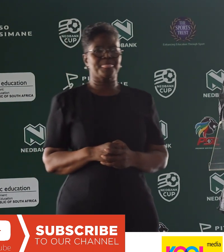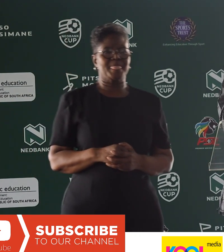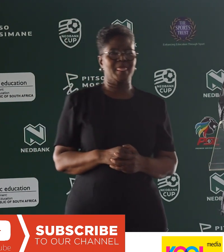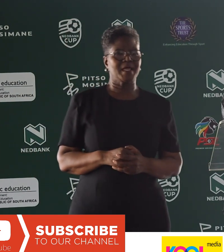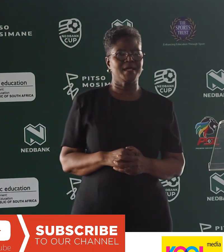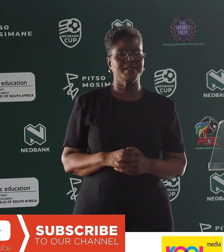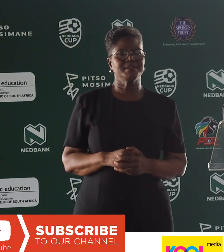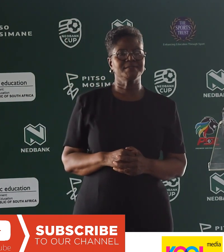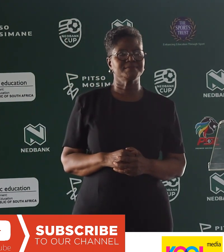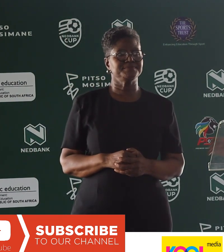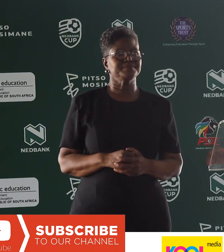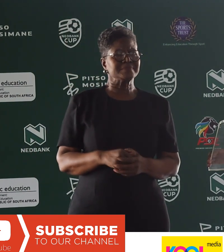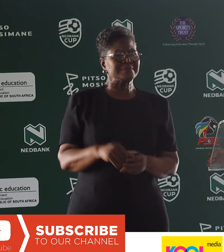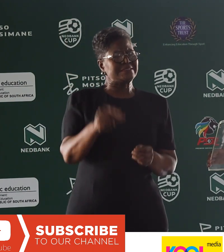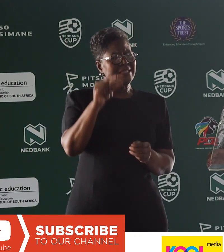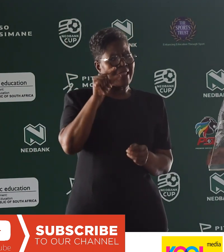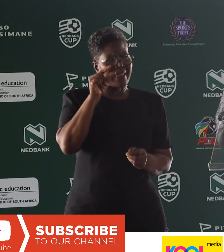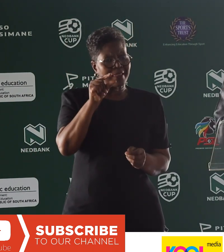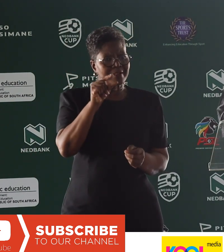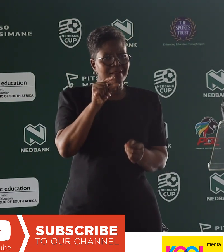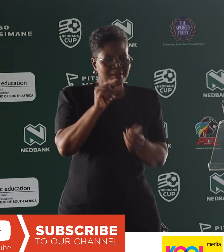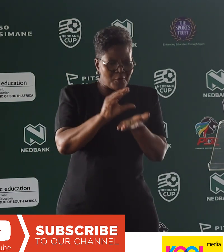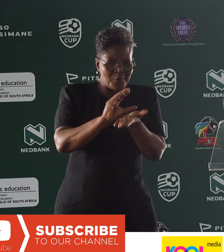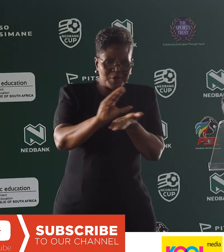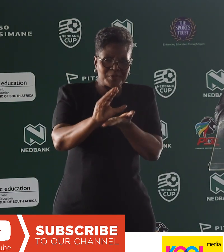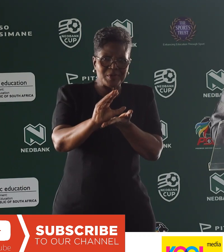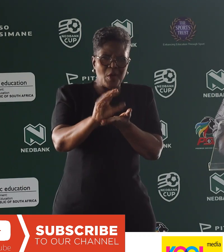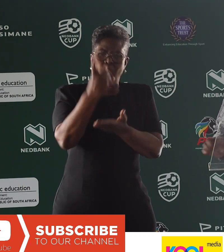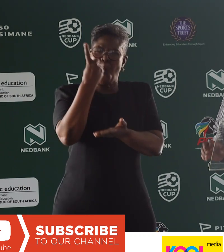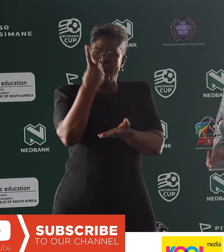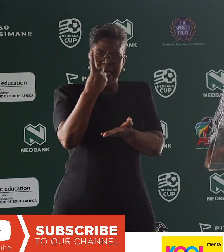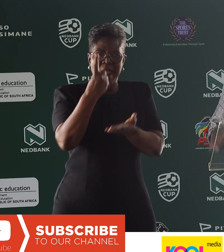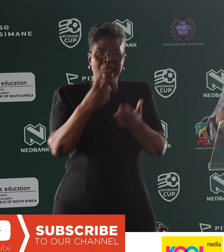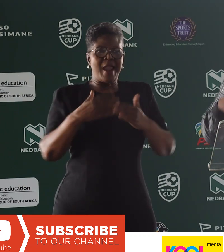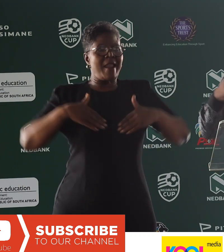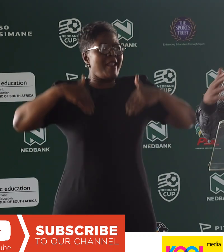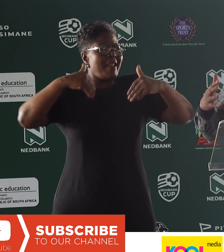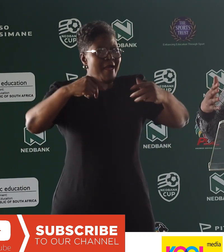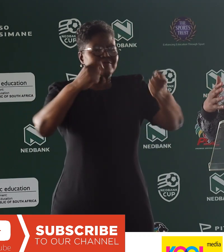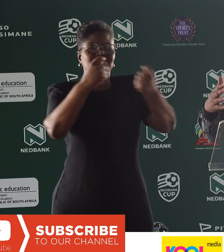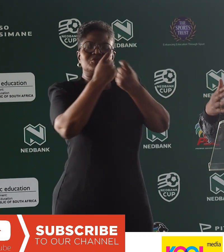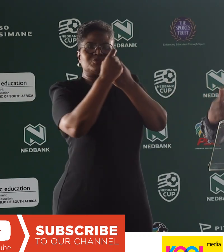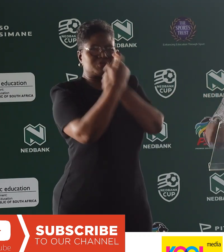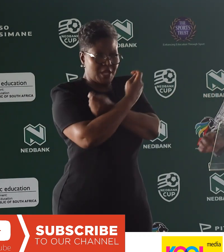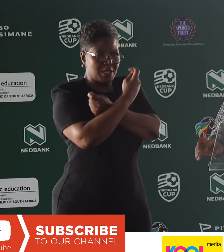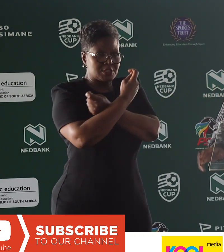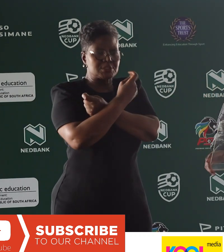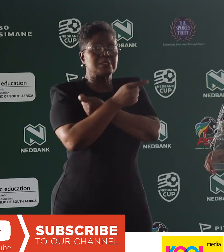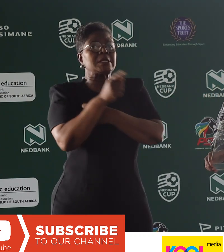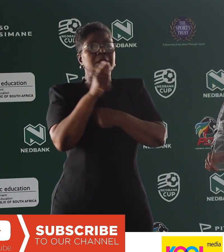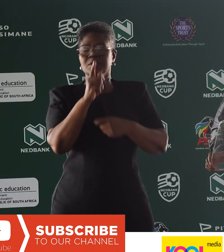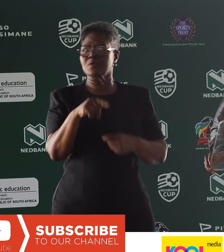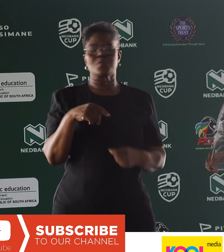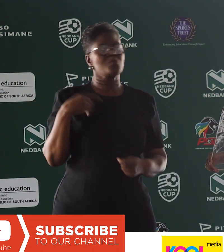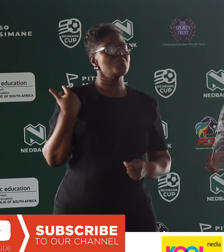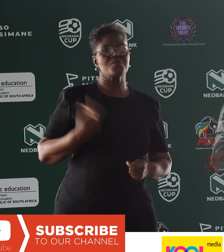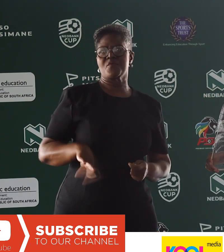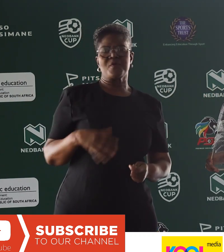With little contribution you make, if you change one life, well, in an African definition of a family, you don't know what